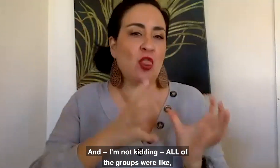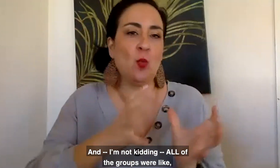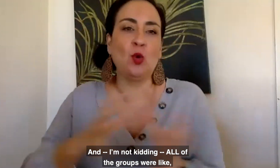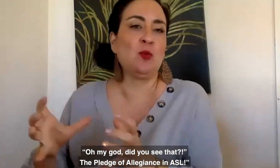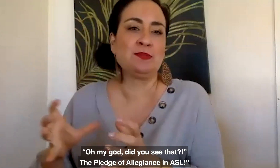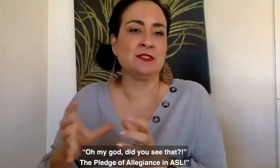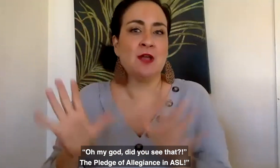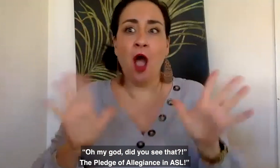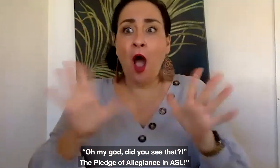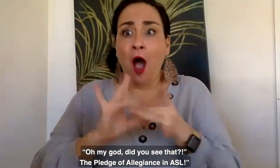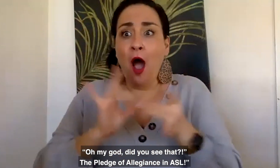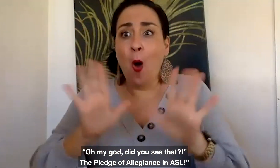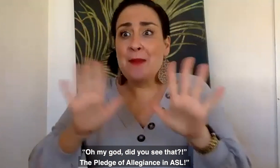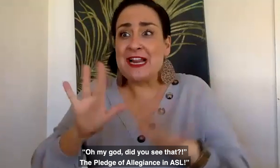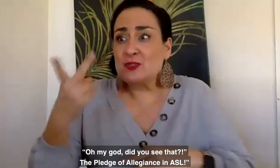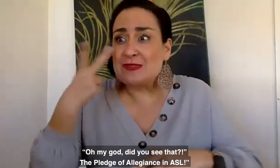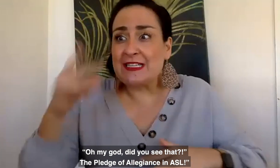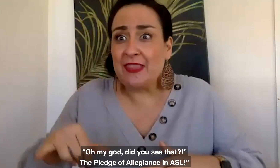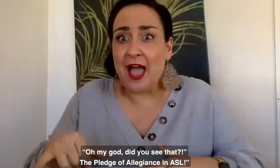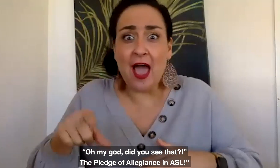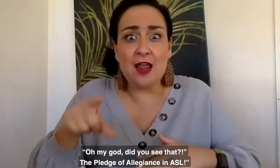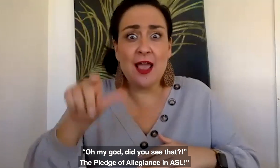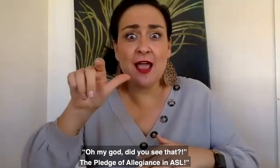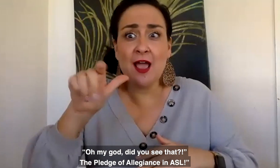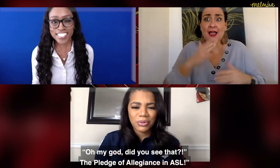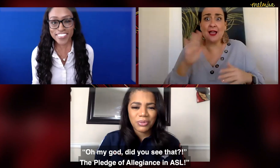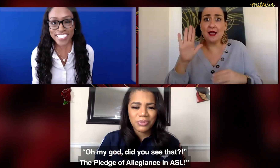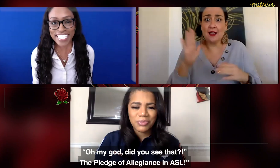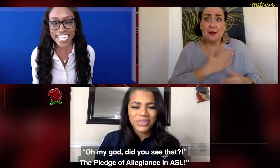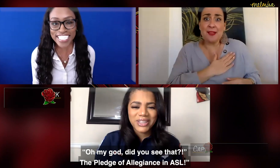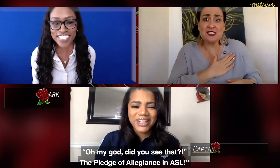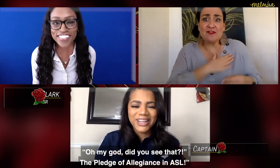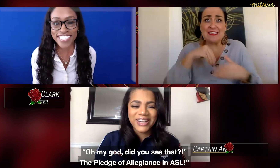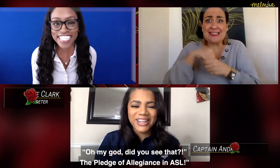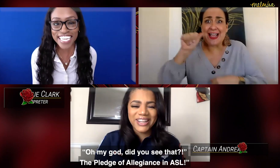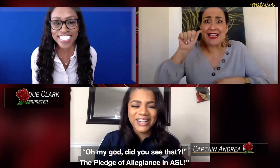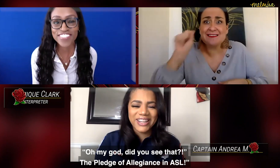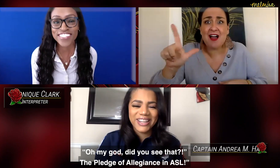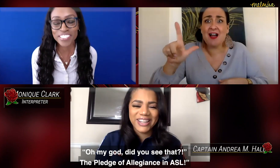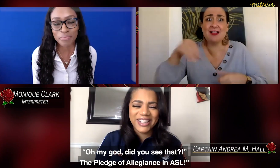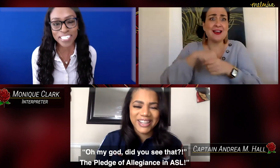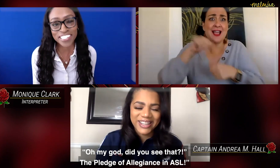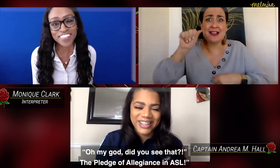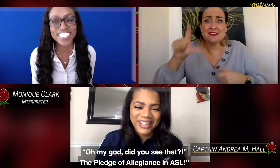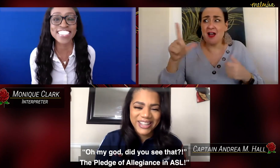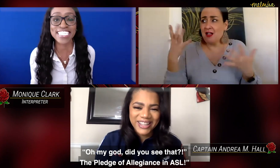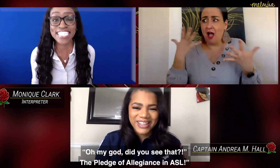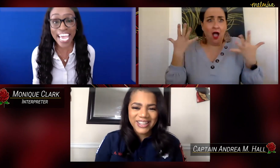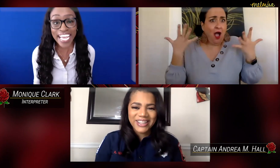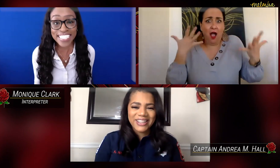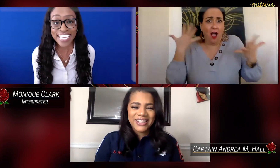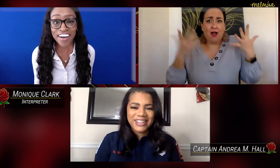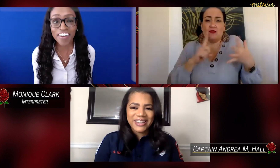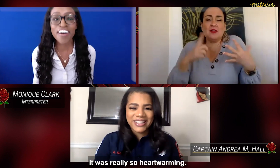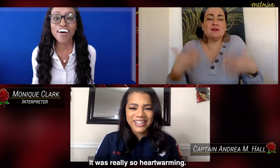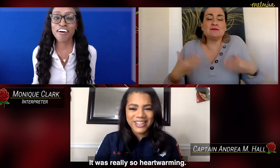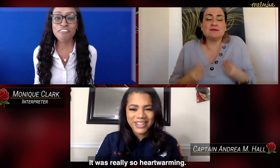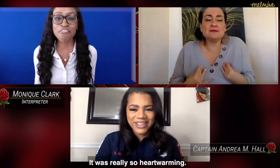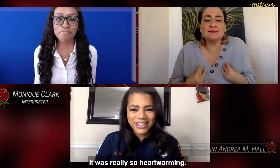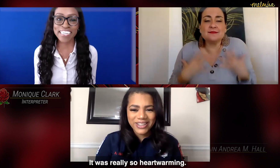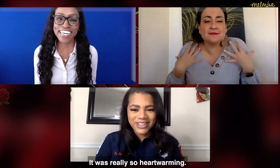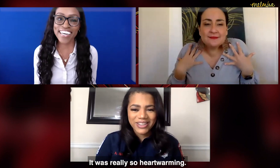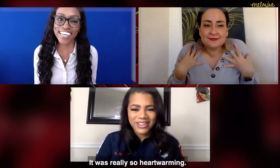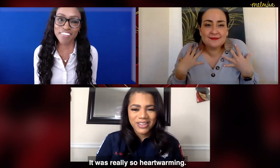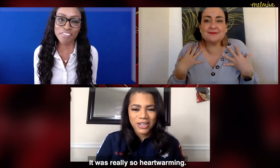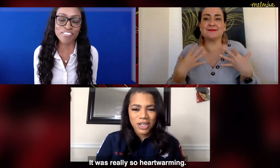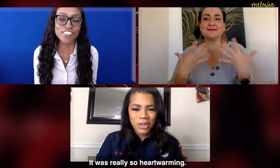not kidding. All of the groups were like, oh my God, did you see that? Did you see that? Did you see the Pledge of Allegiance in ASL? Oh